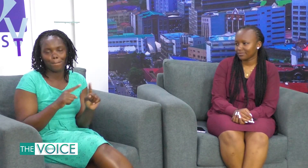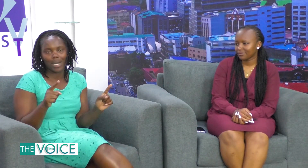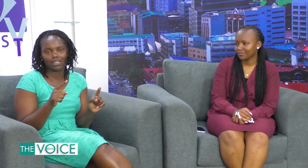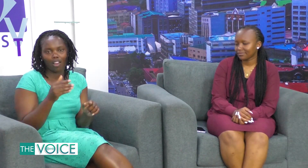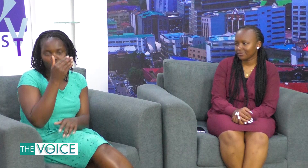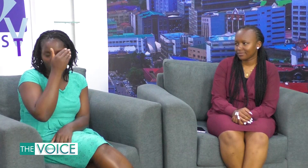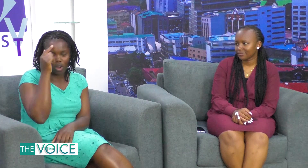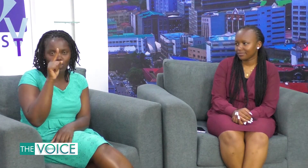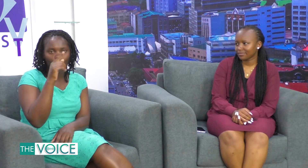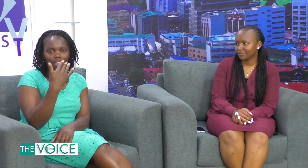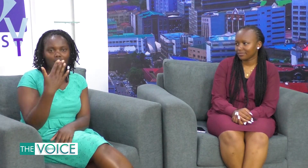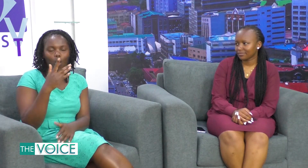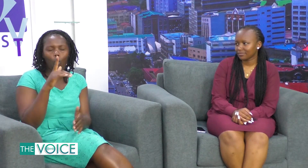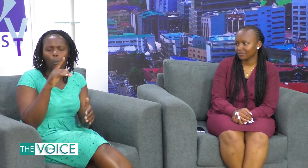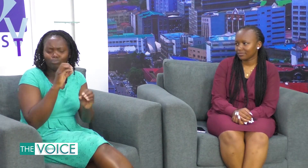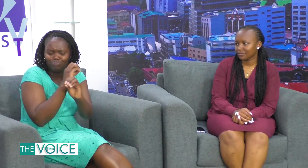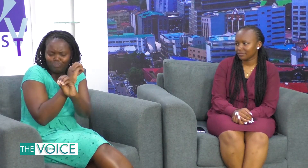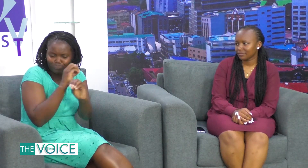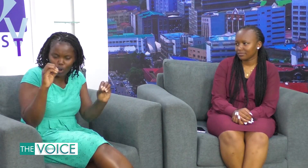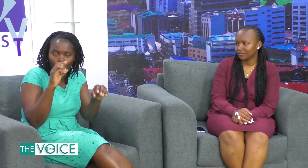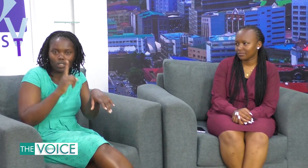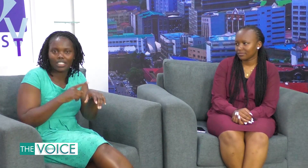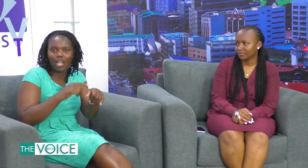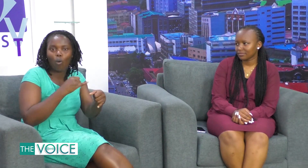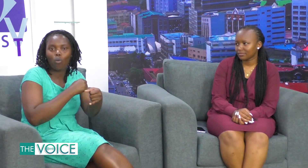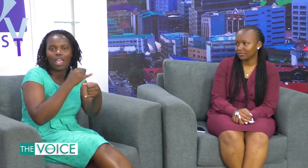take and what to leave. But don't forget one thing.